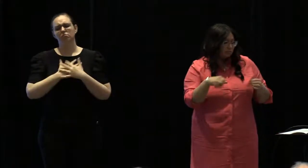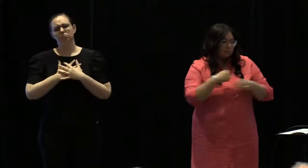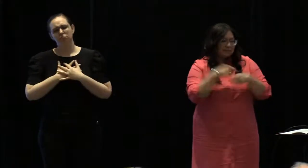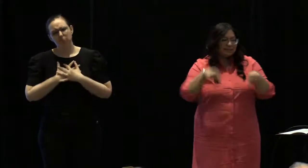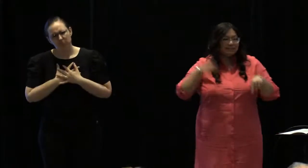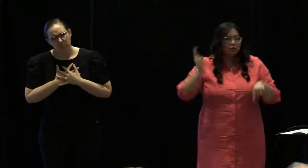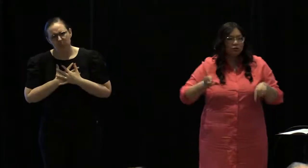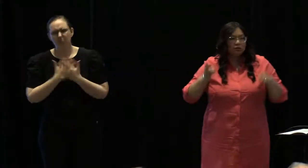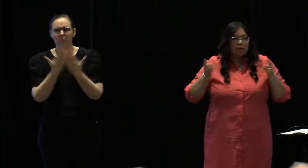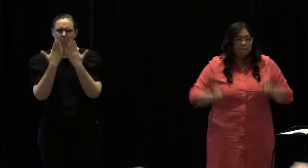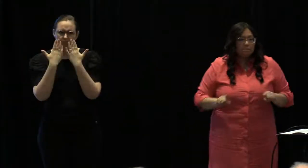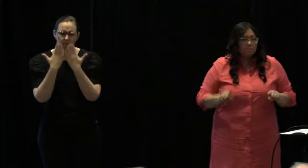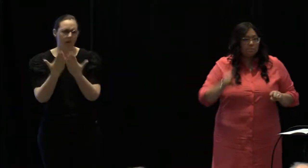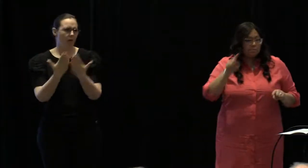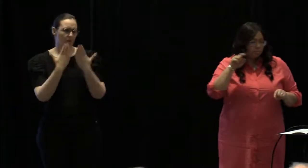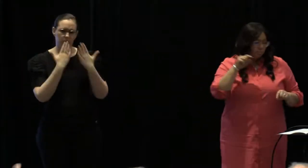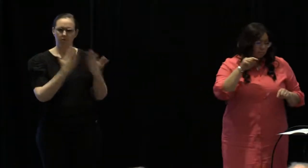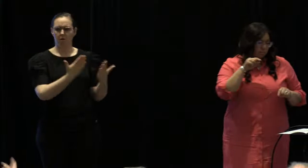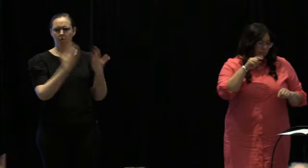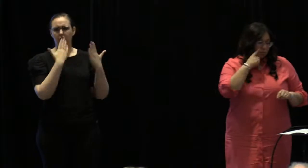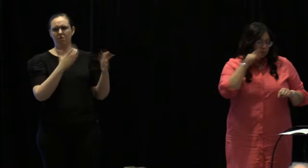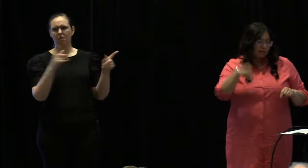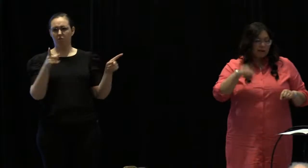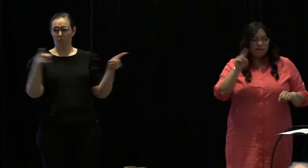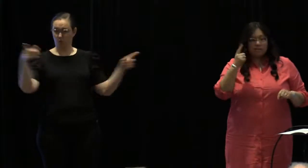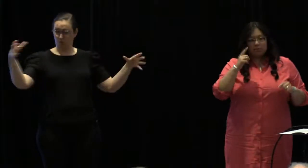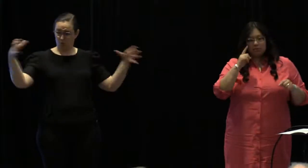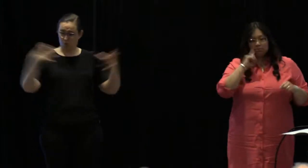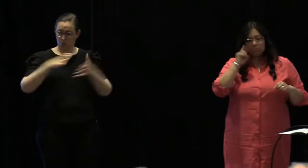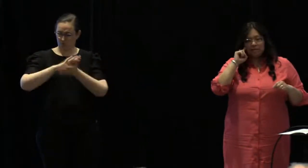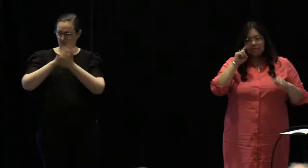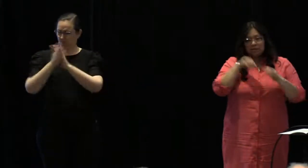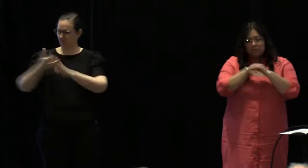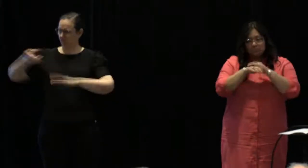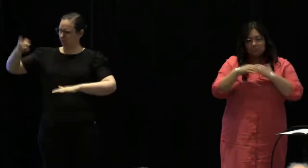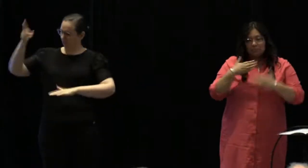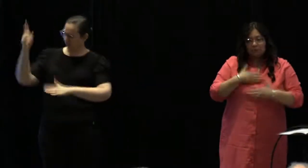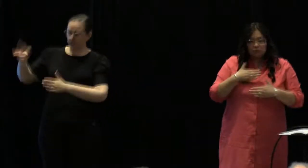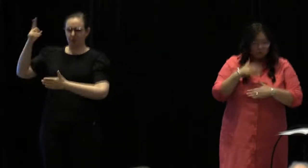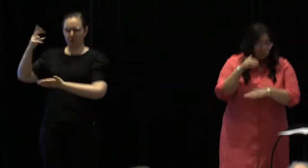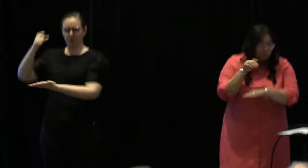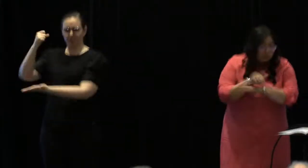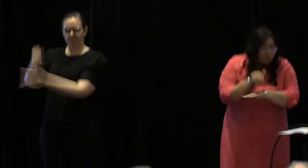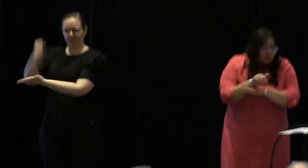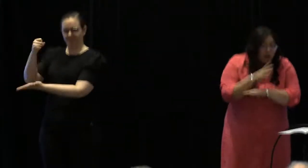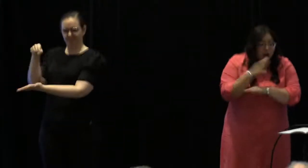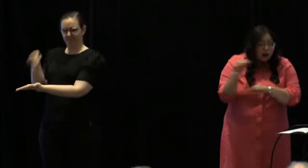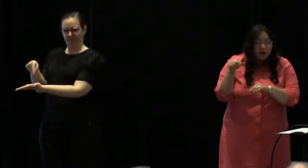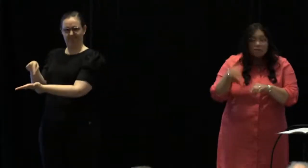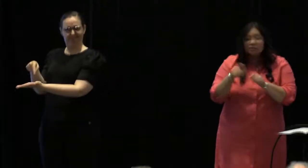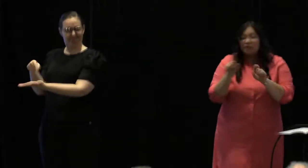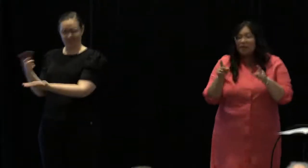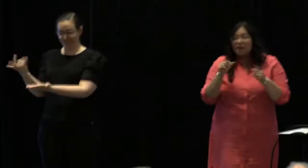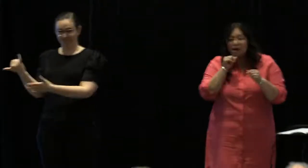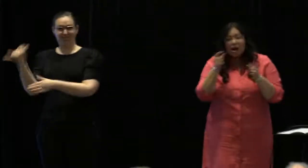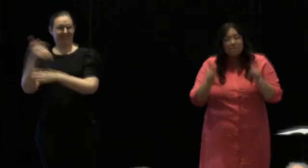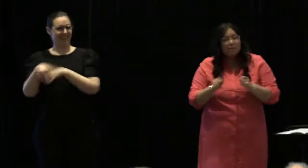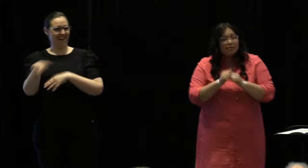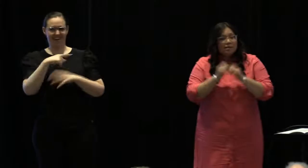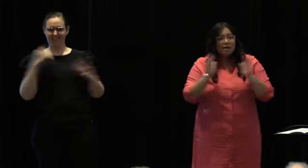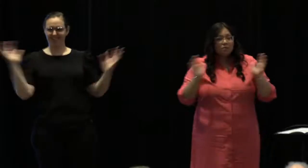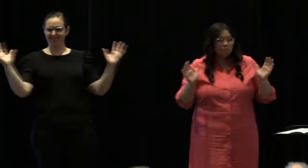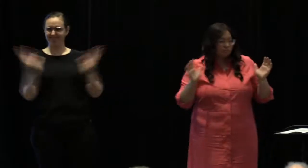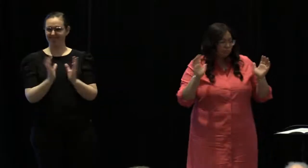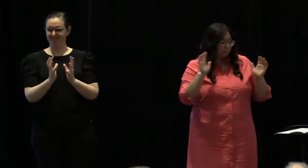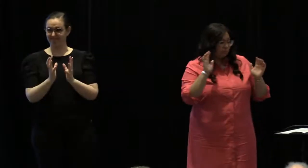are humble and would rather not be taking applause right now, but you have made this